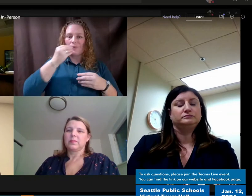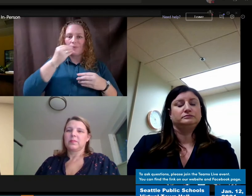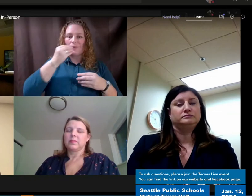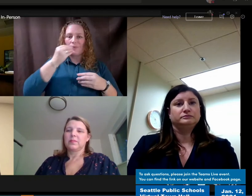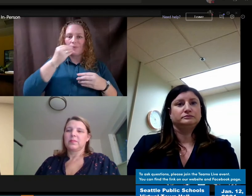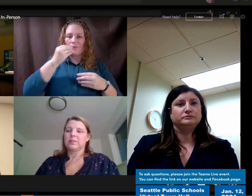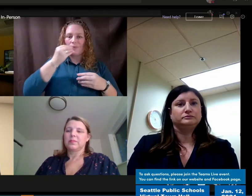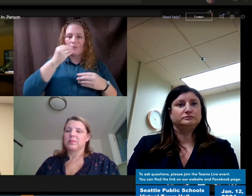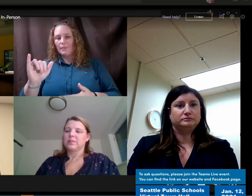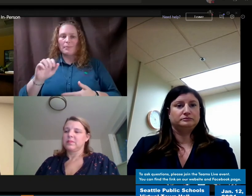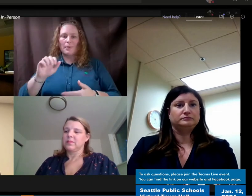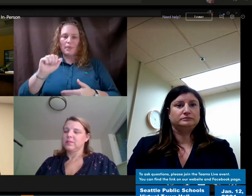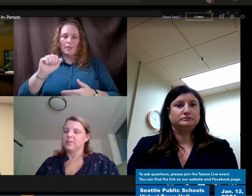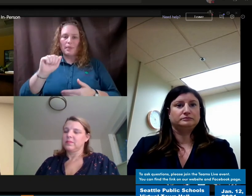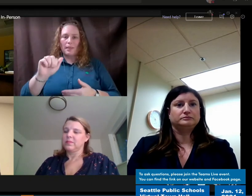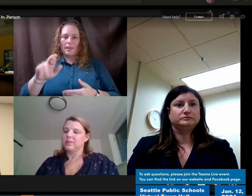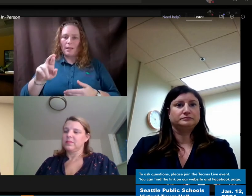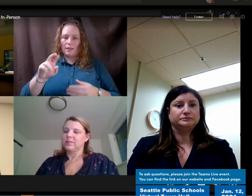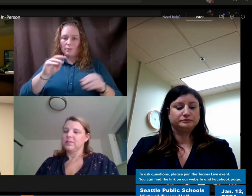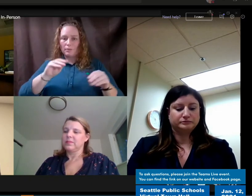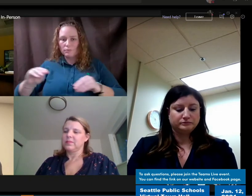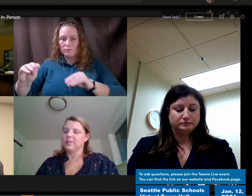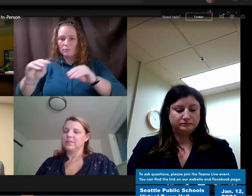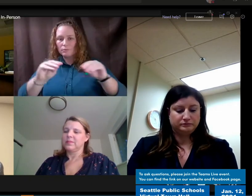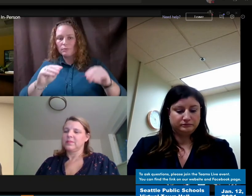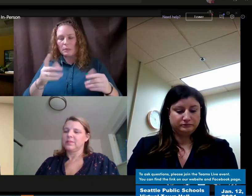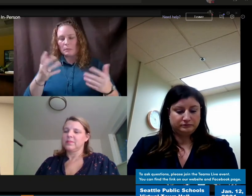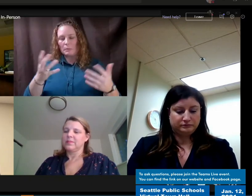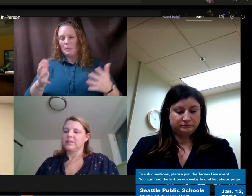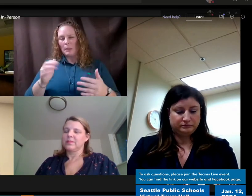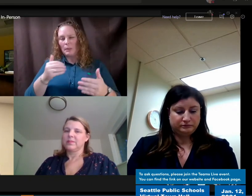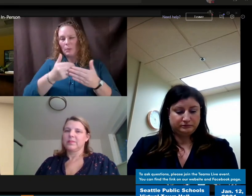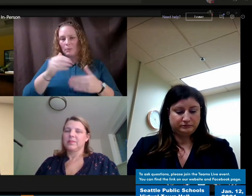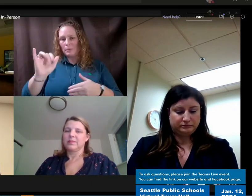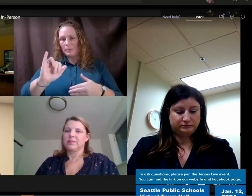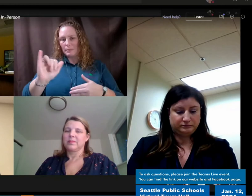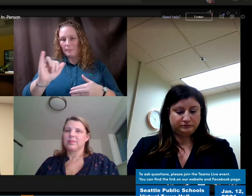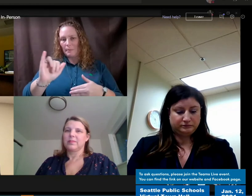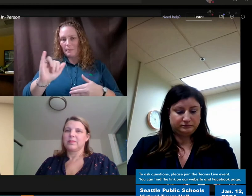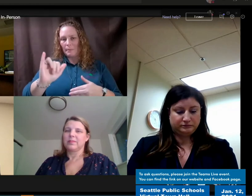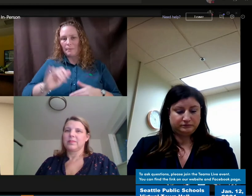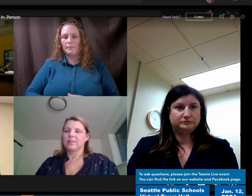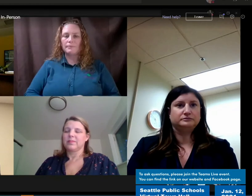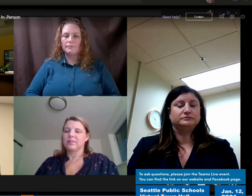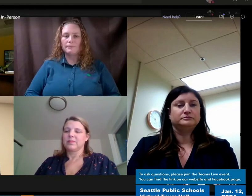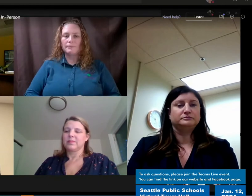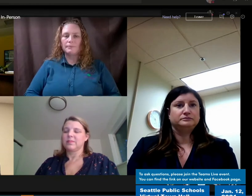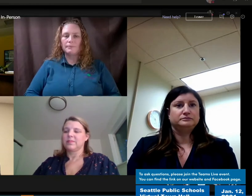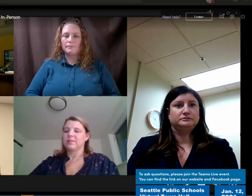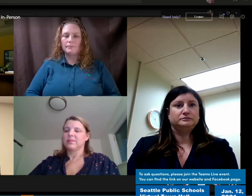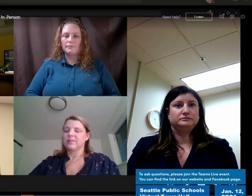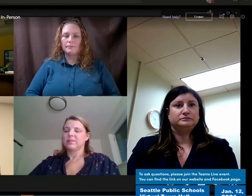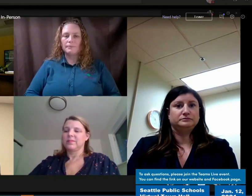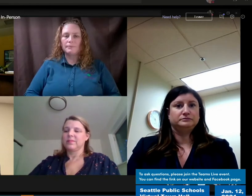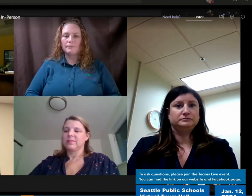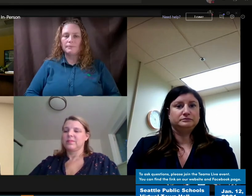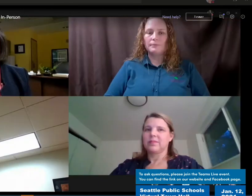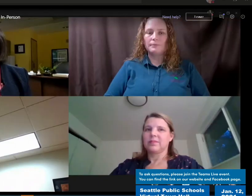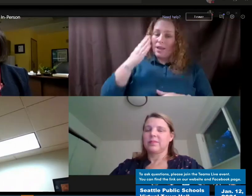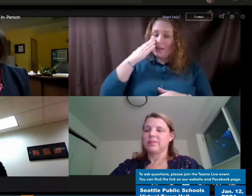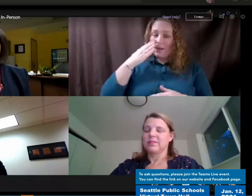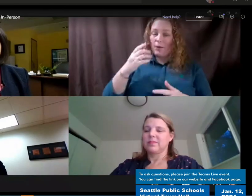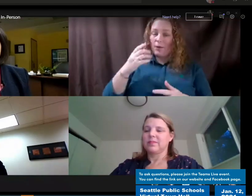so it would work in a similar manner. Okay, great. I know a big question out there, and it's